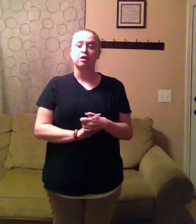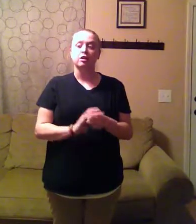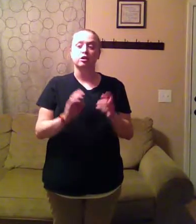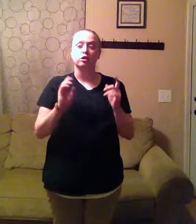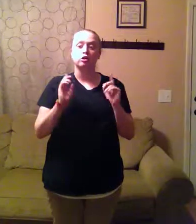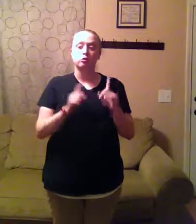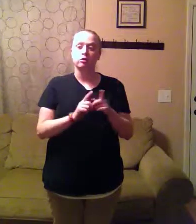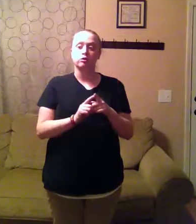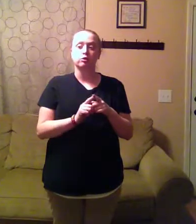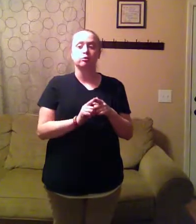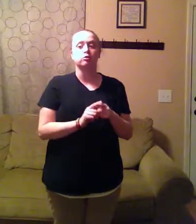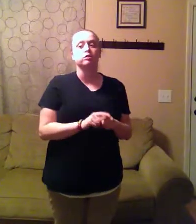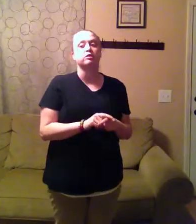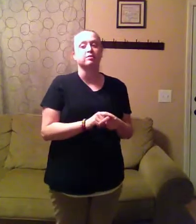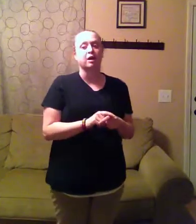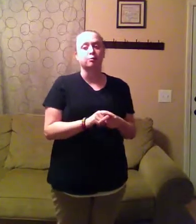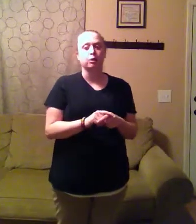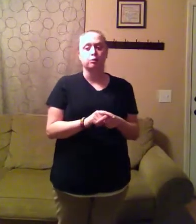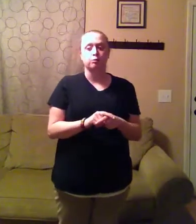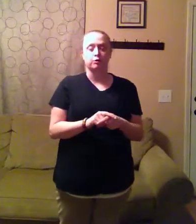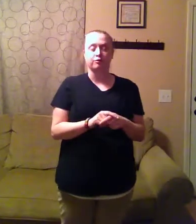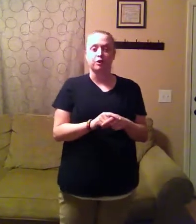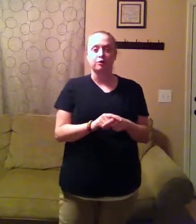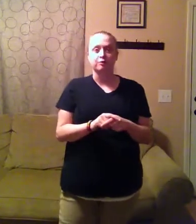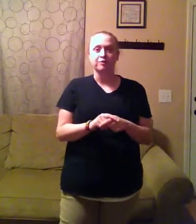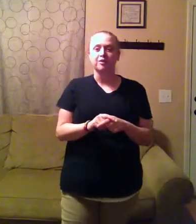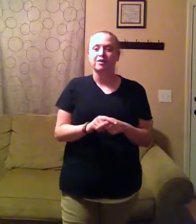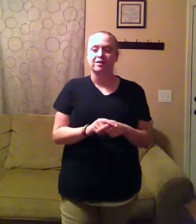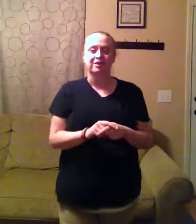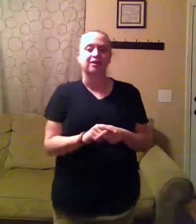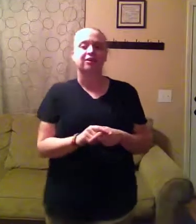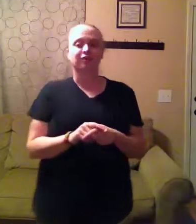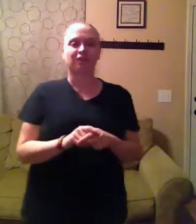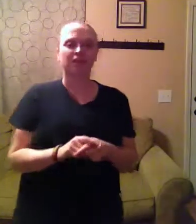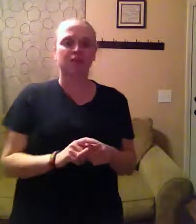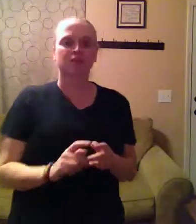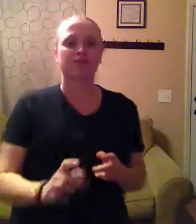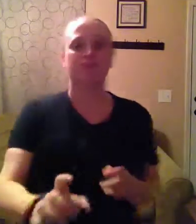and you are the only one who can decide what will work for you. Good luck on finals!